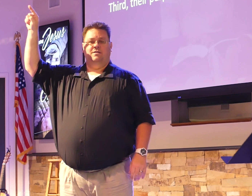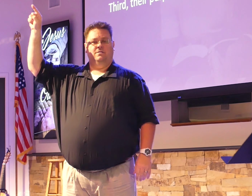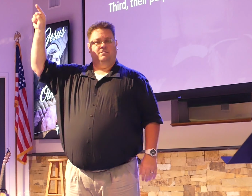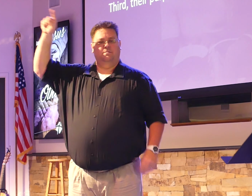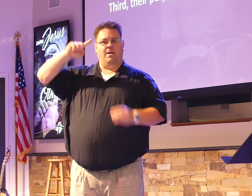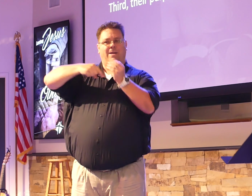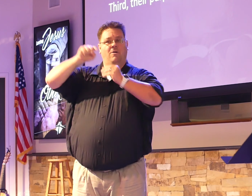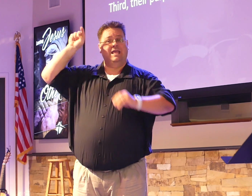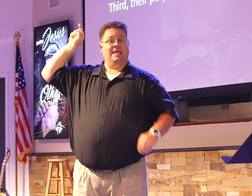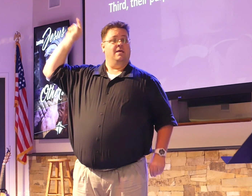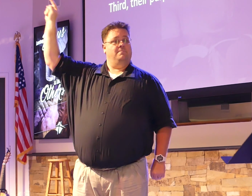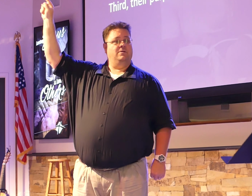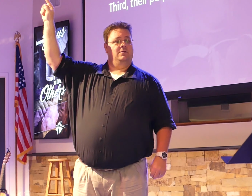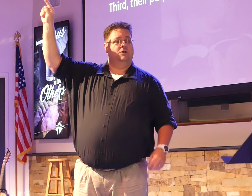I'm all about glorifying him.